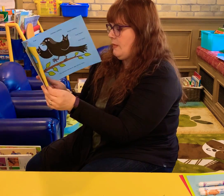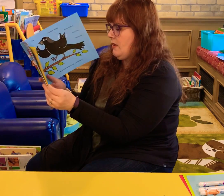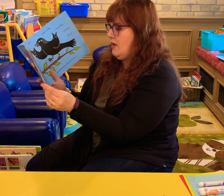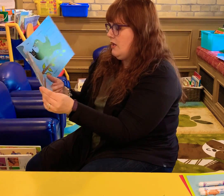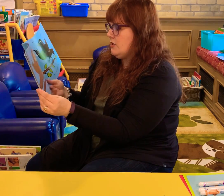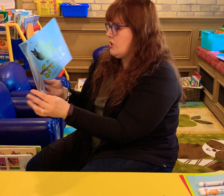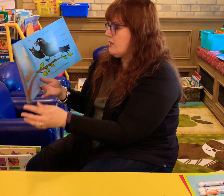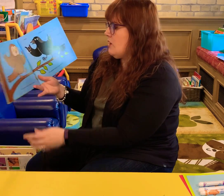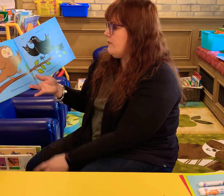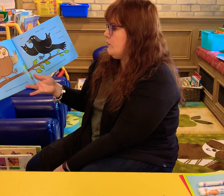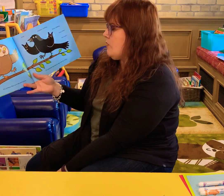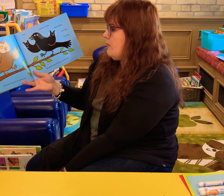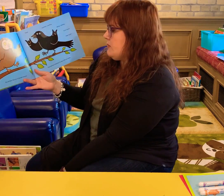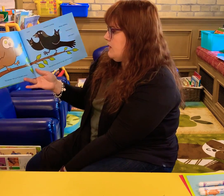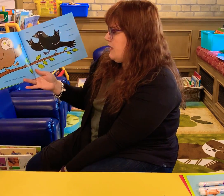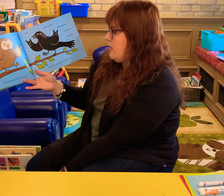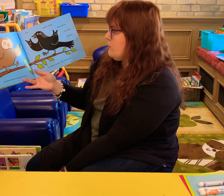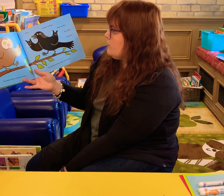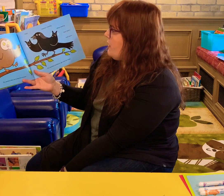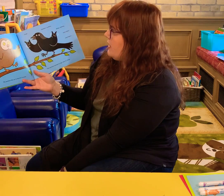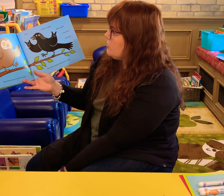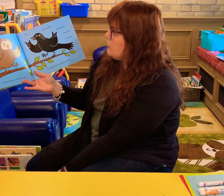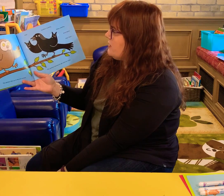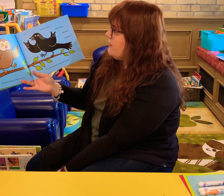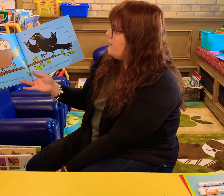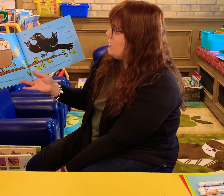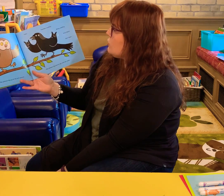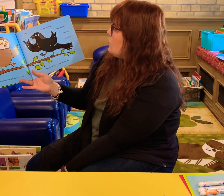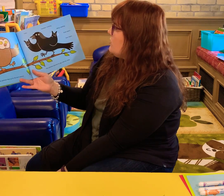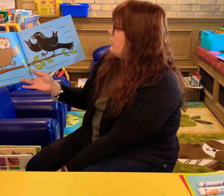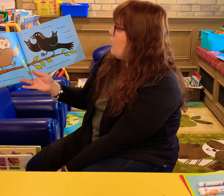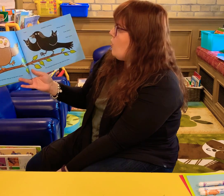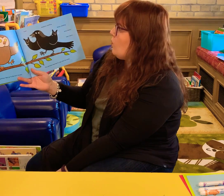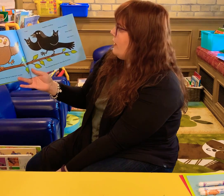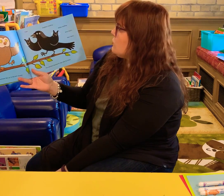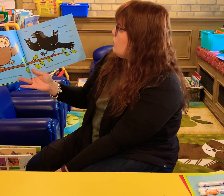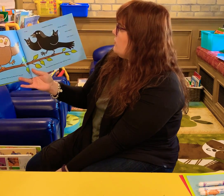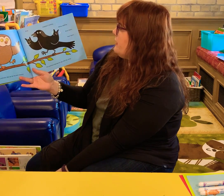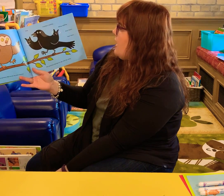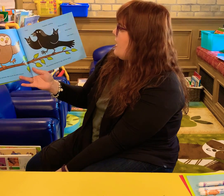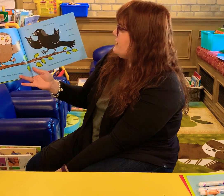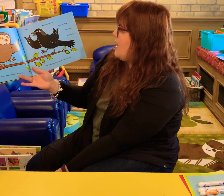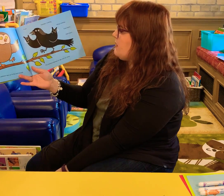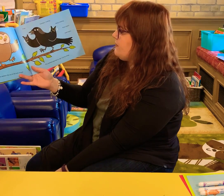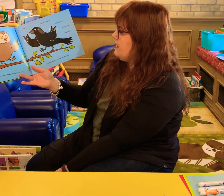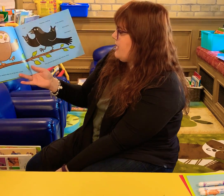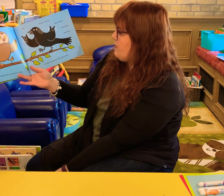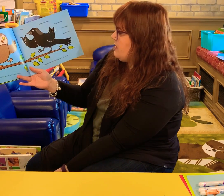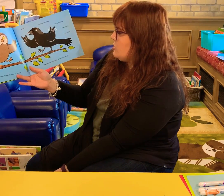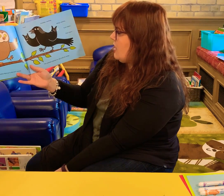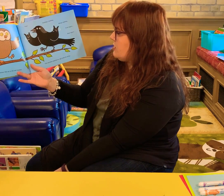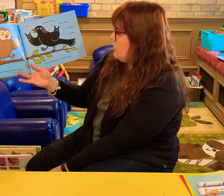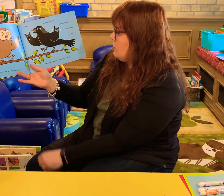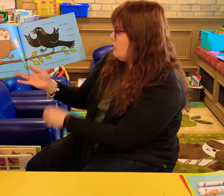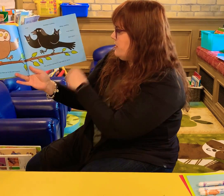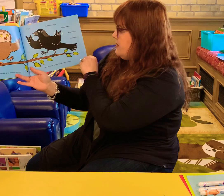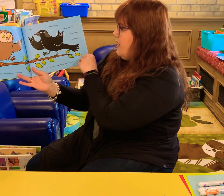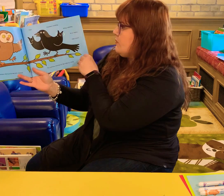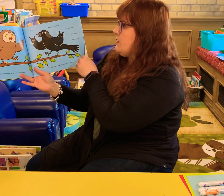The jackdaw flew up to the owl's branch, then fingers twirling, wings whirling, eyes happy, feet tappy. The jackdaw learned to sign with his